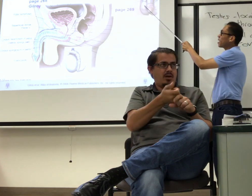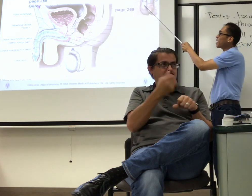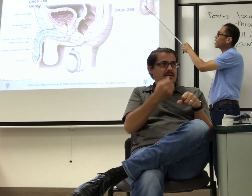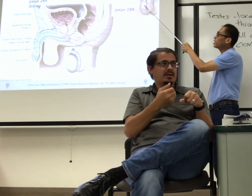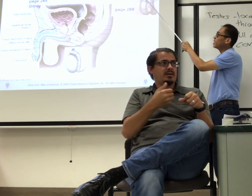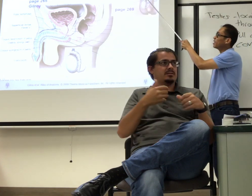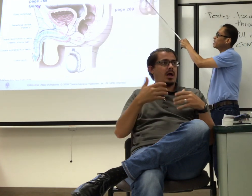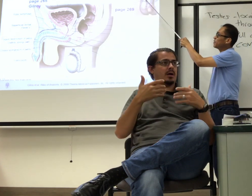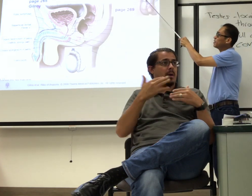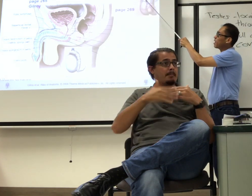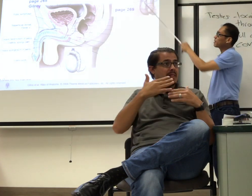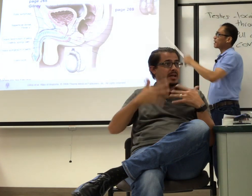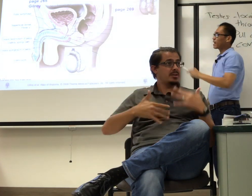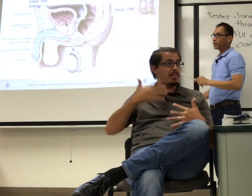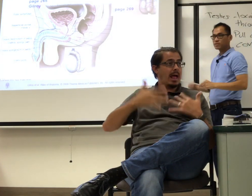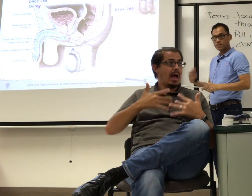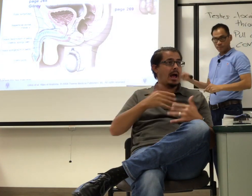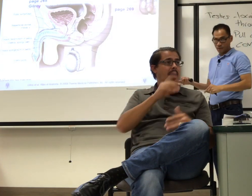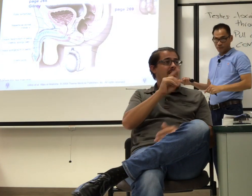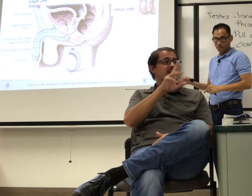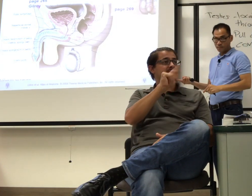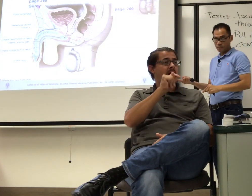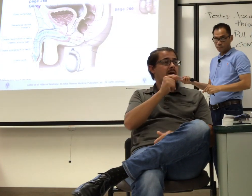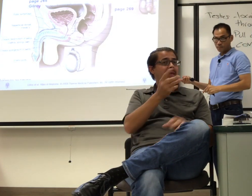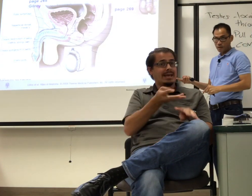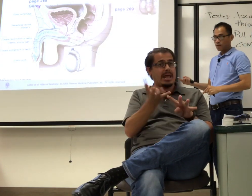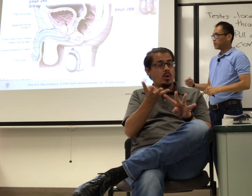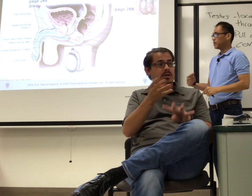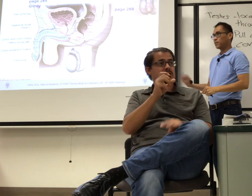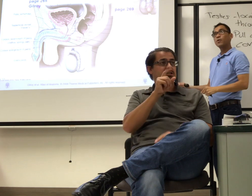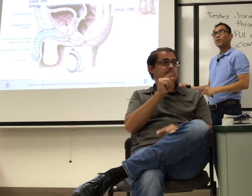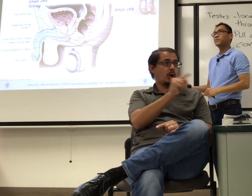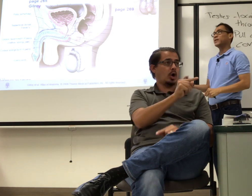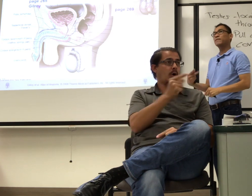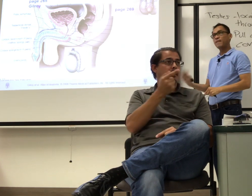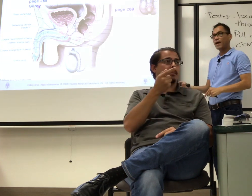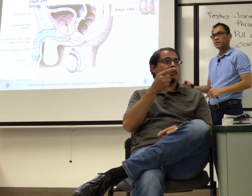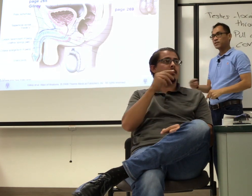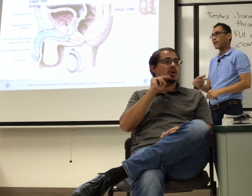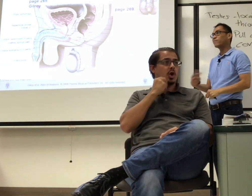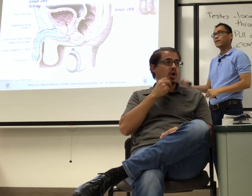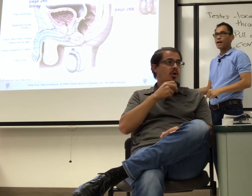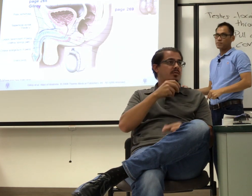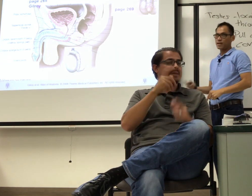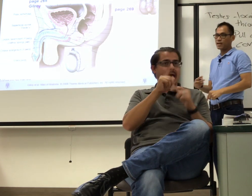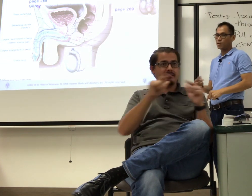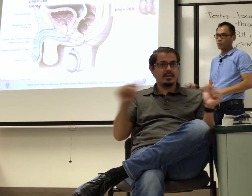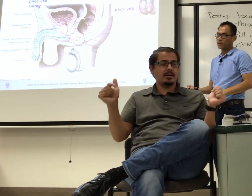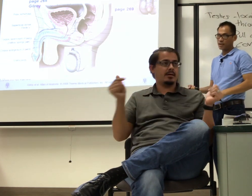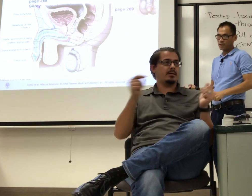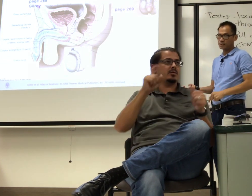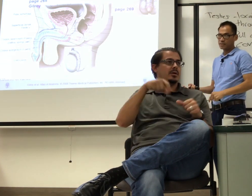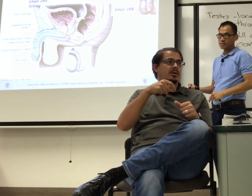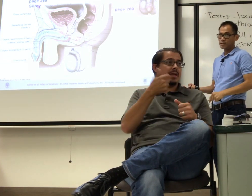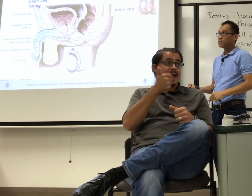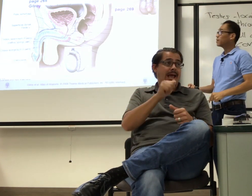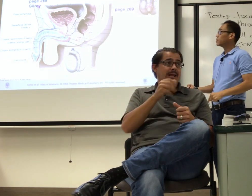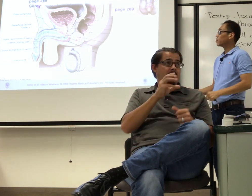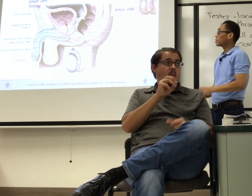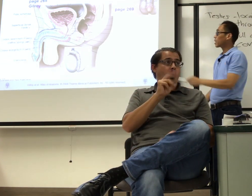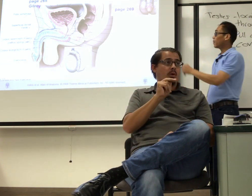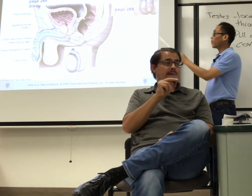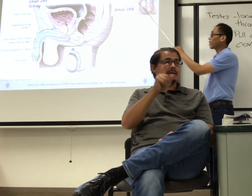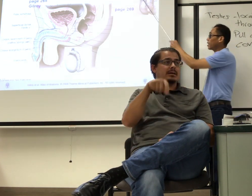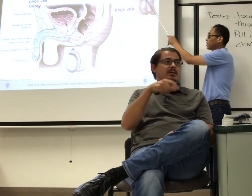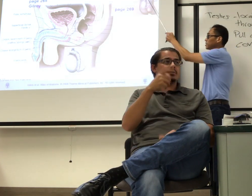blood supply. You need the duct that carries the sperm. You need nerves. You need lymphatics. You need everything else that any organ needs.